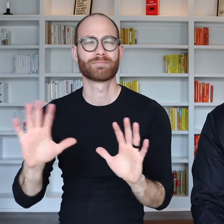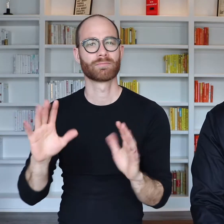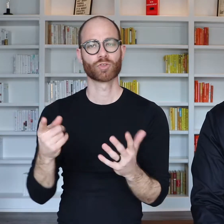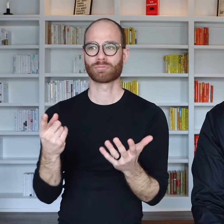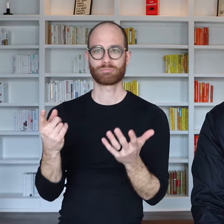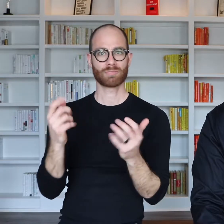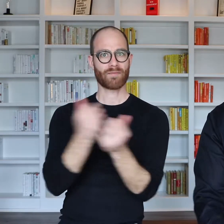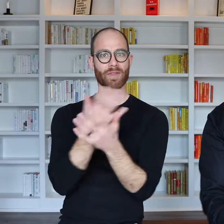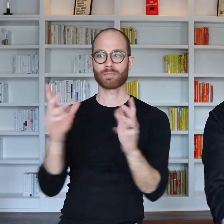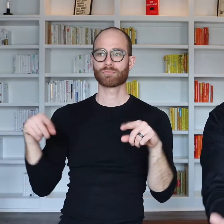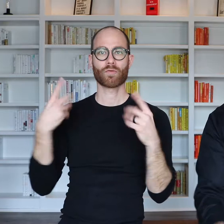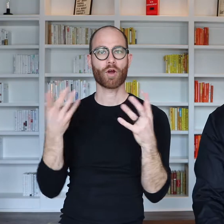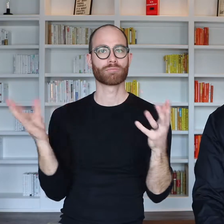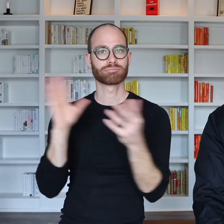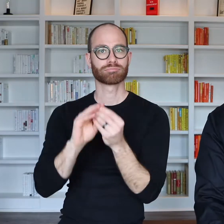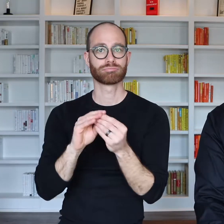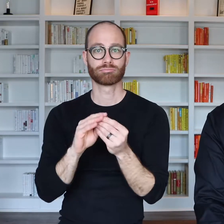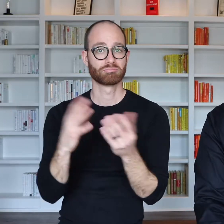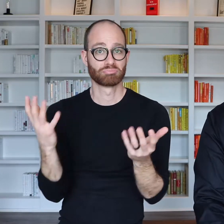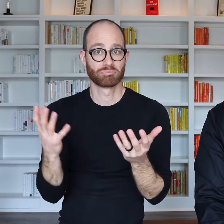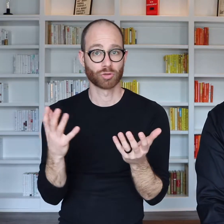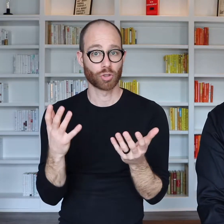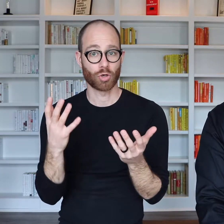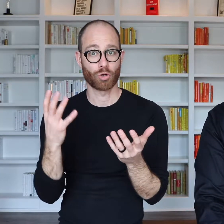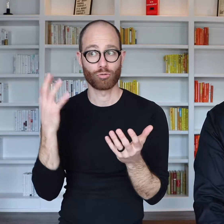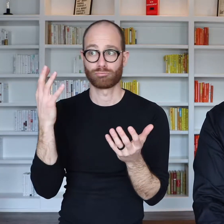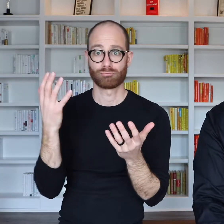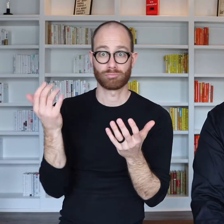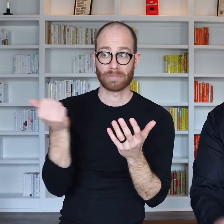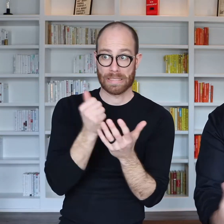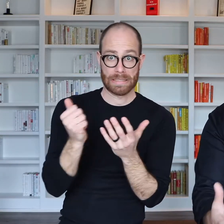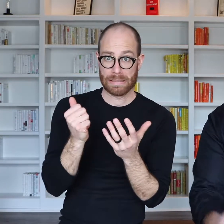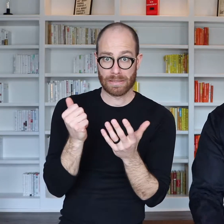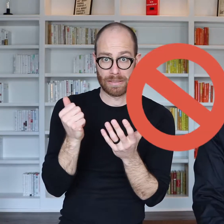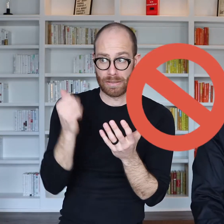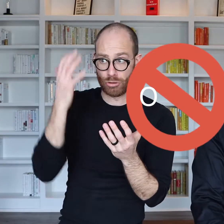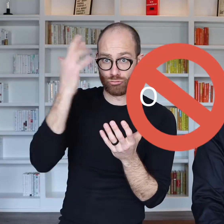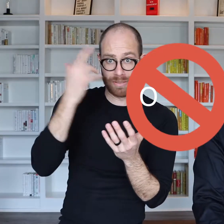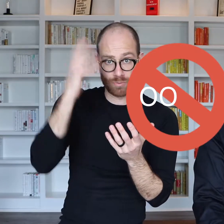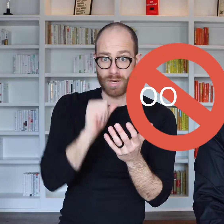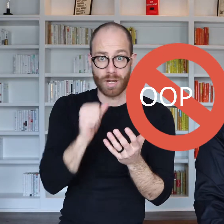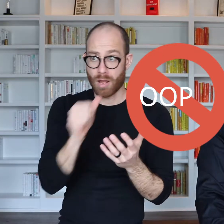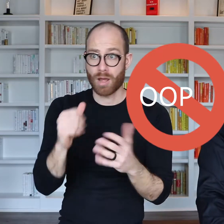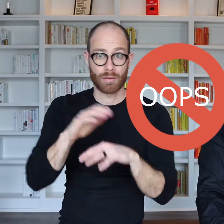based on everything that we've talked about, is there any reason why you wouldn't feel comfortable asking the...